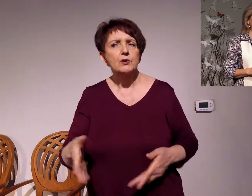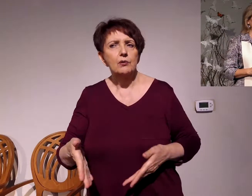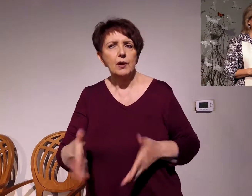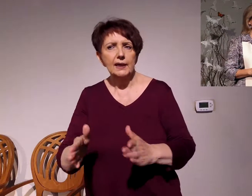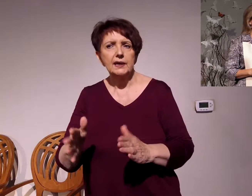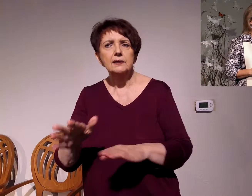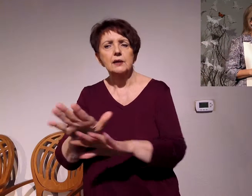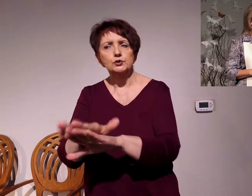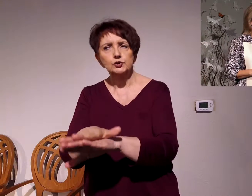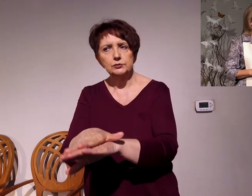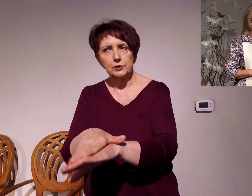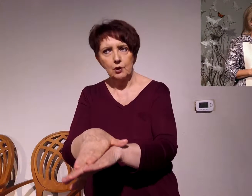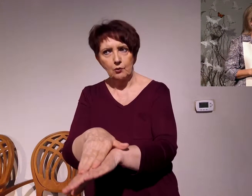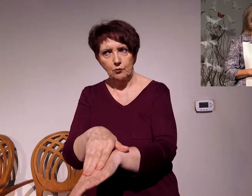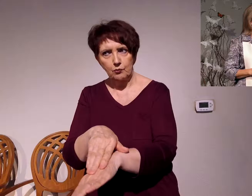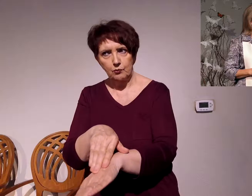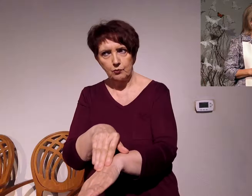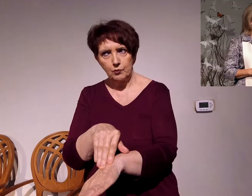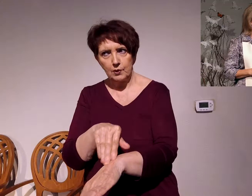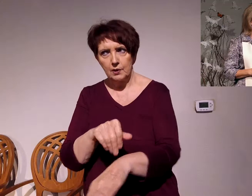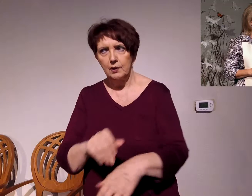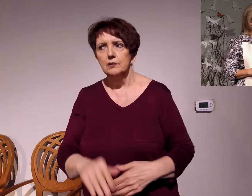slow down.